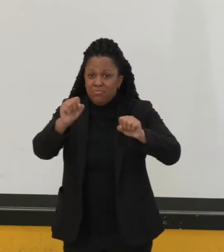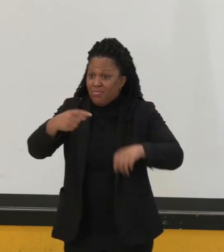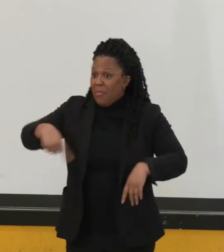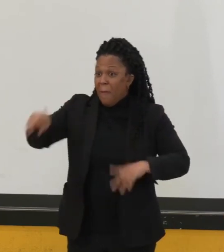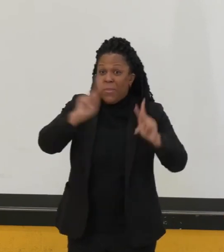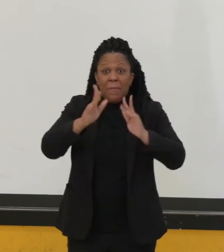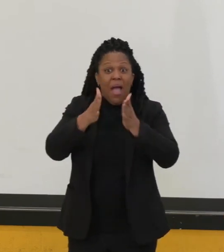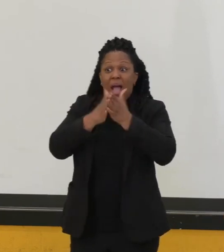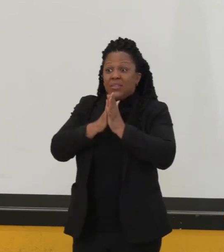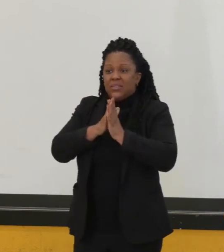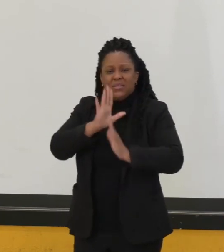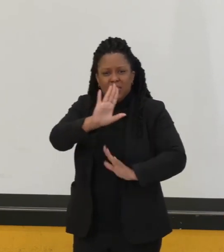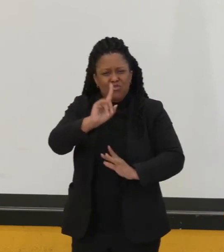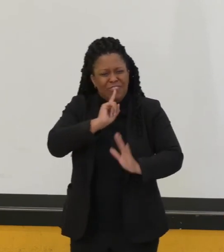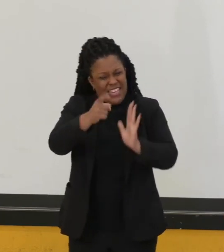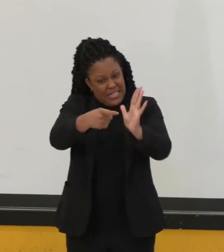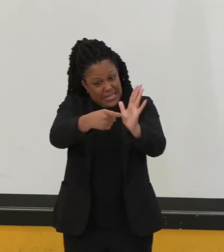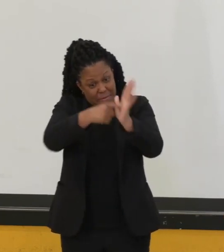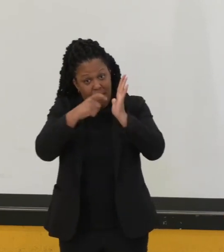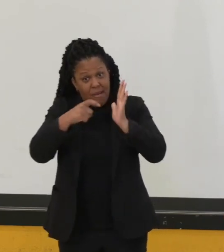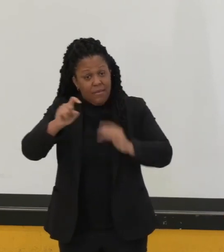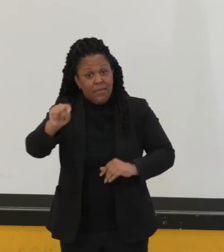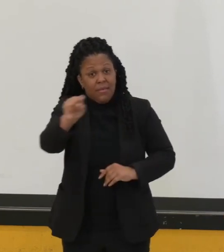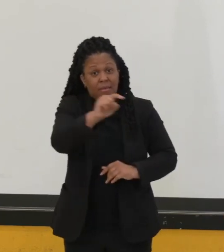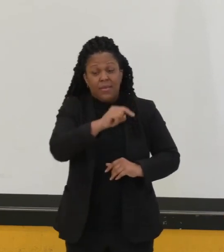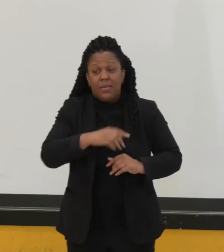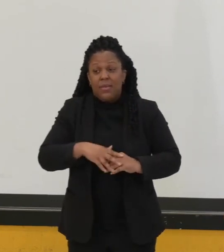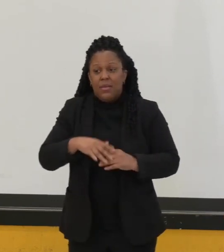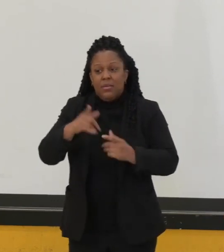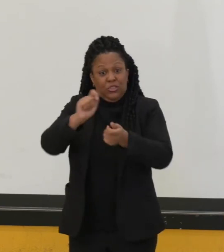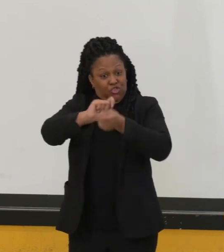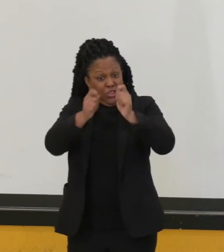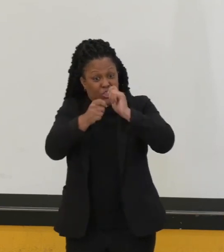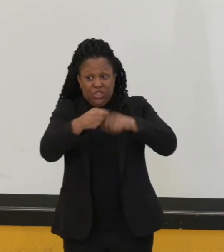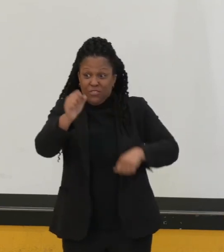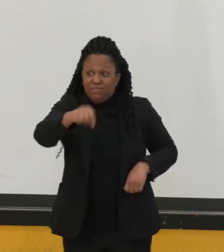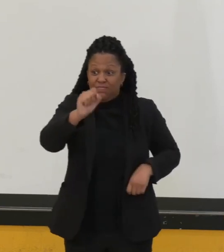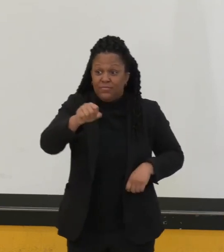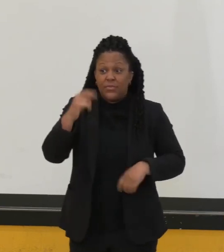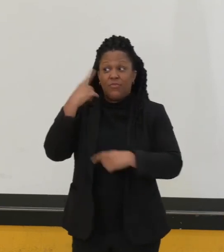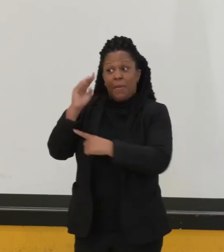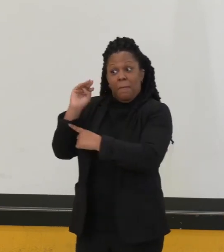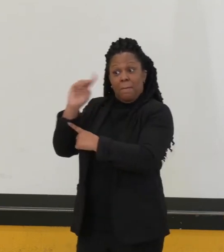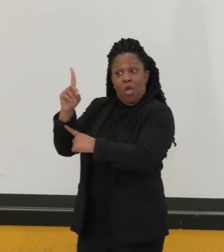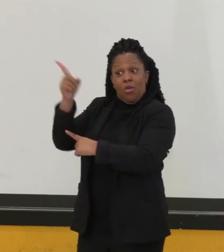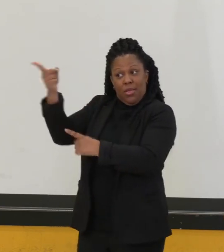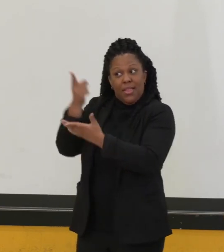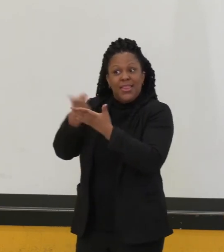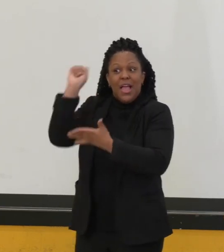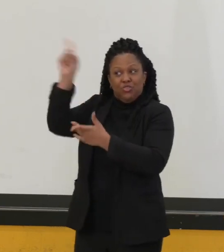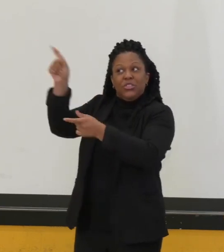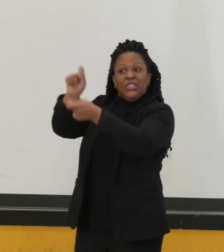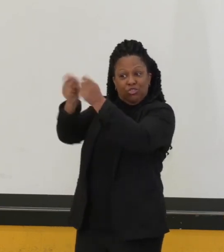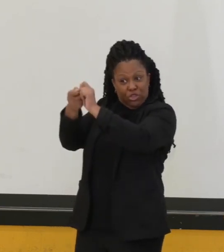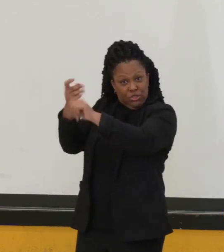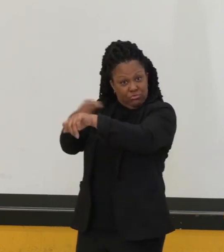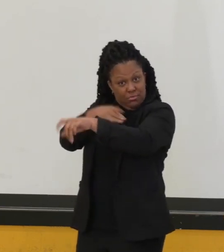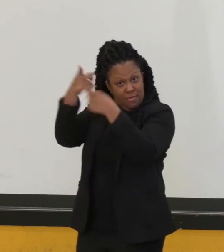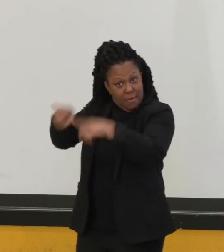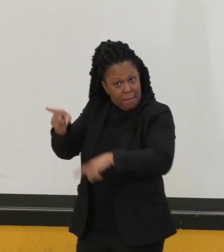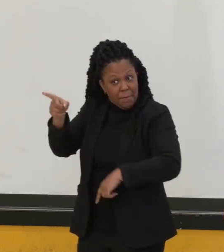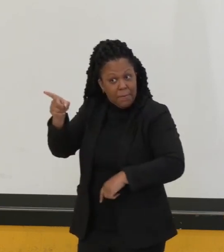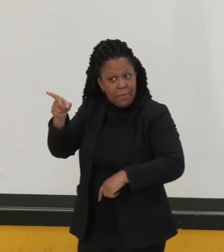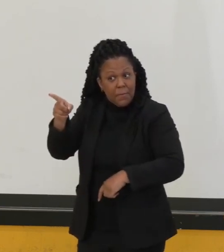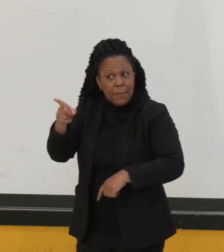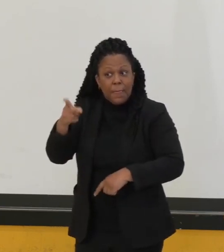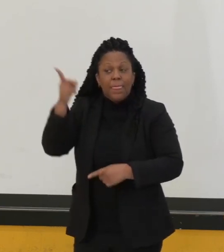that changes that are happening in other states, like Maryland we saw last week, changes that are making a difference, changes that are reducing